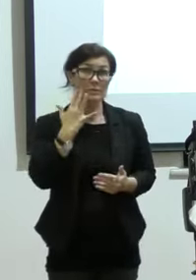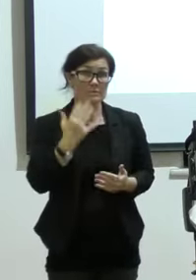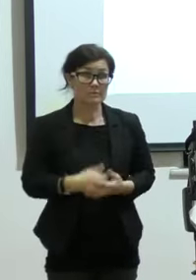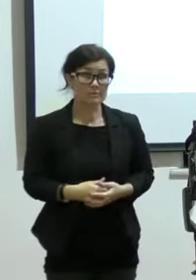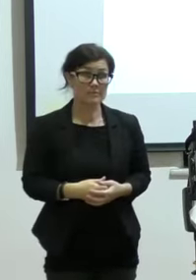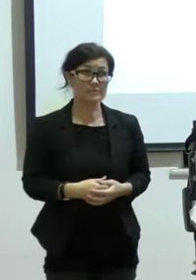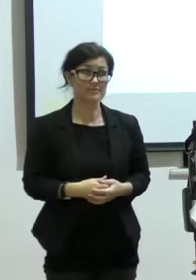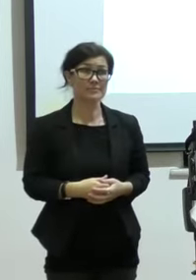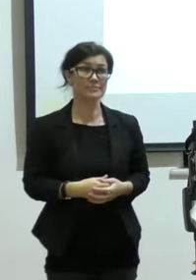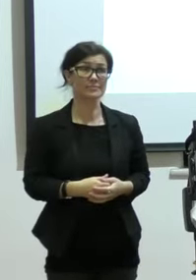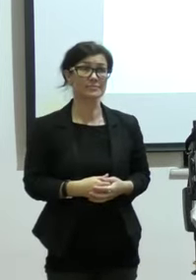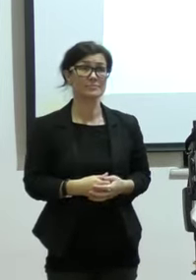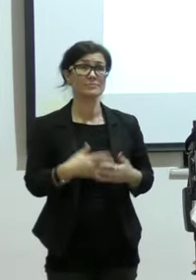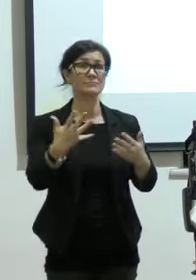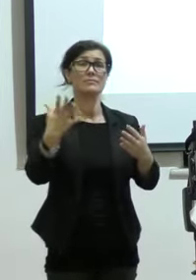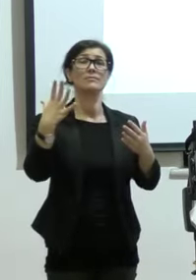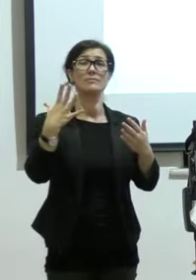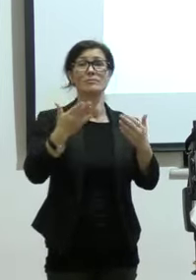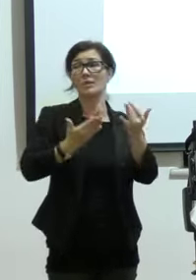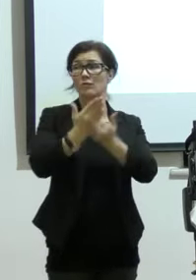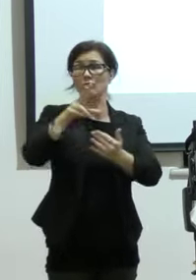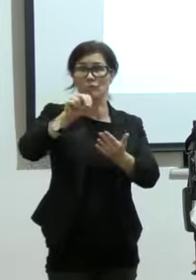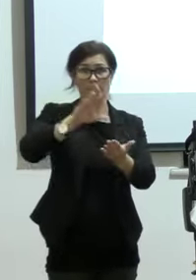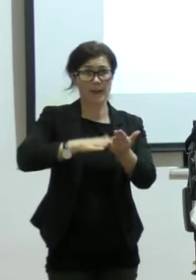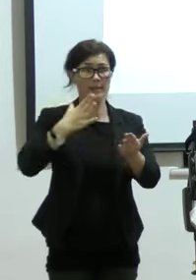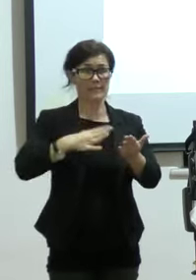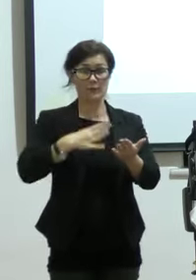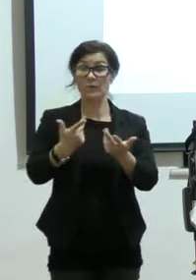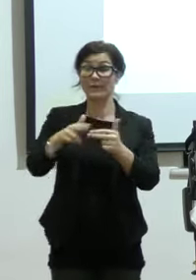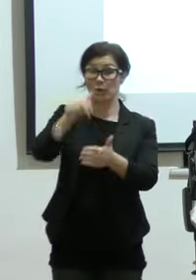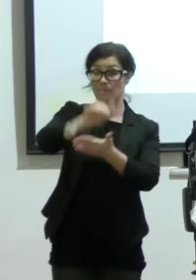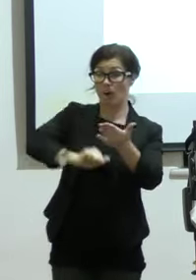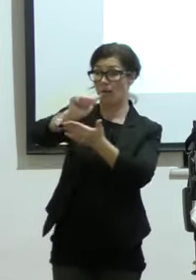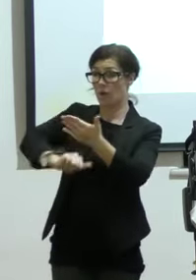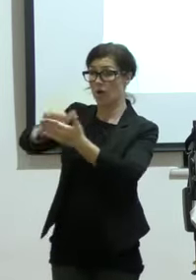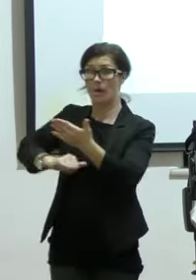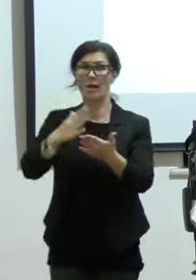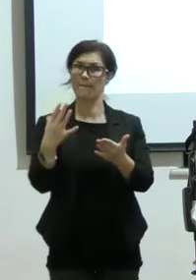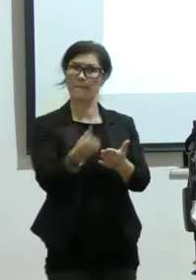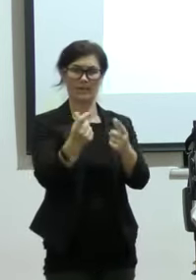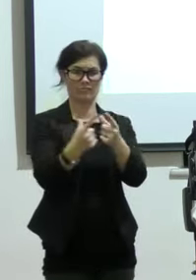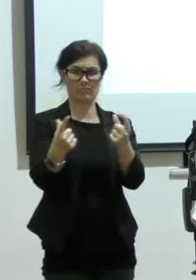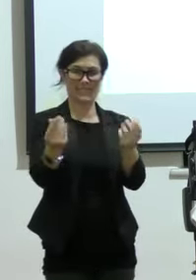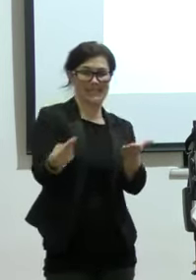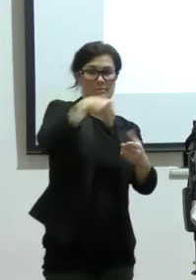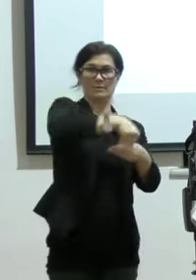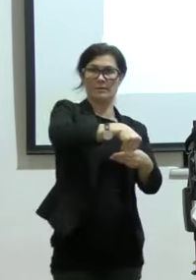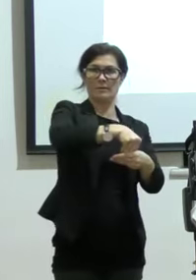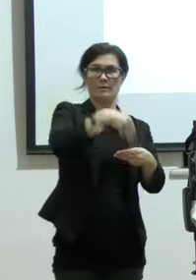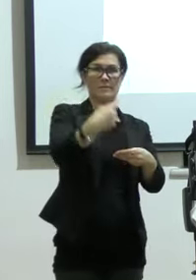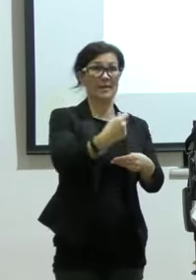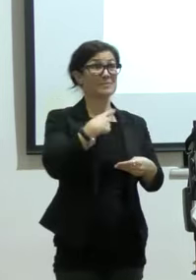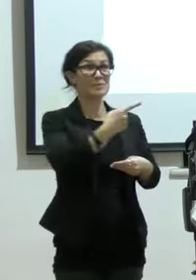you also need to keep a record of purchases. So, the NDIS is our taxes at